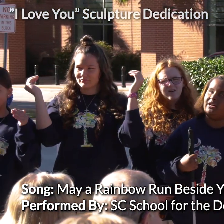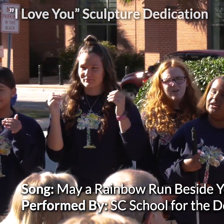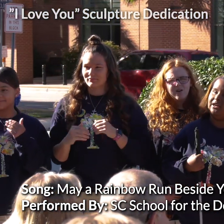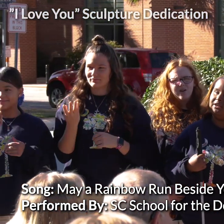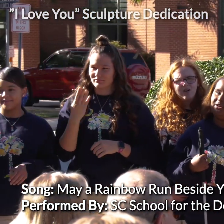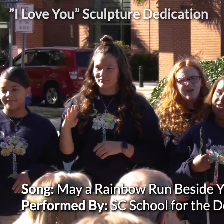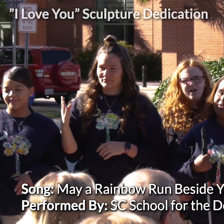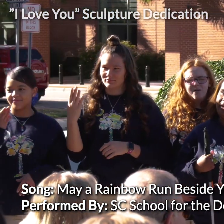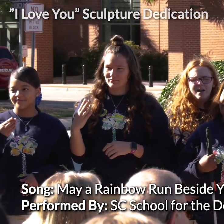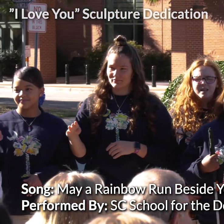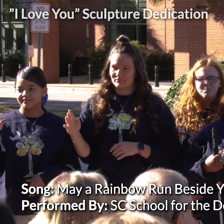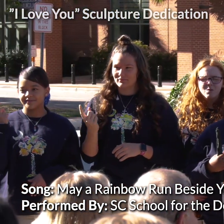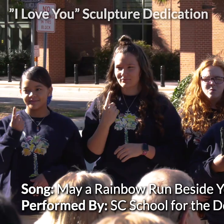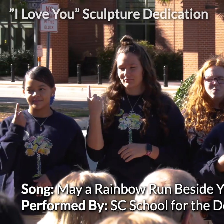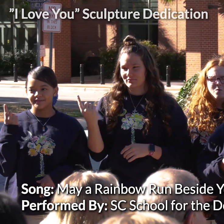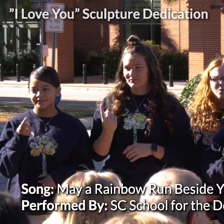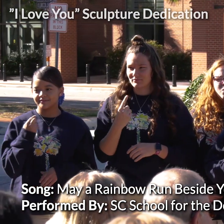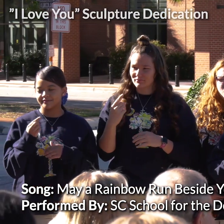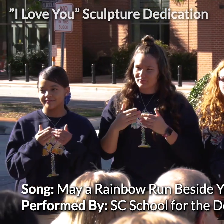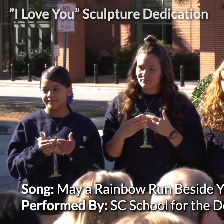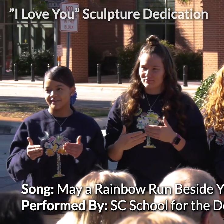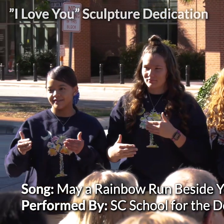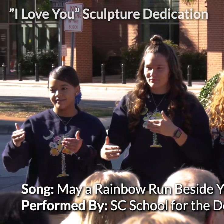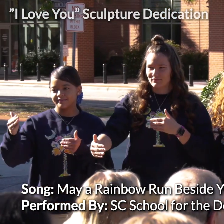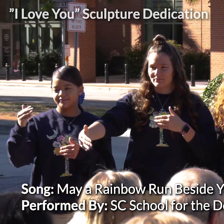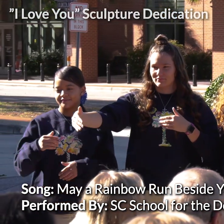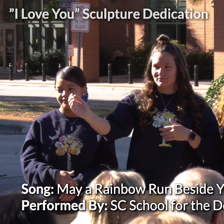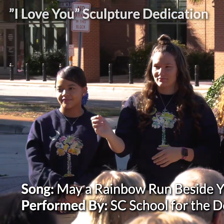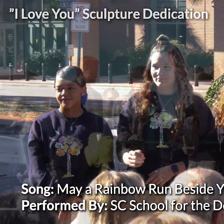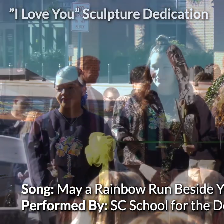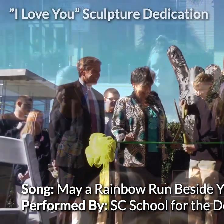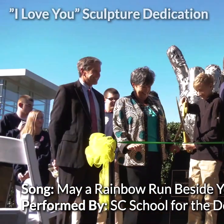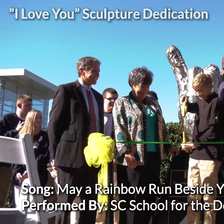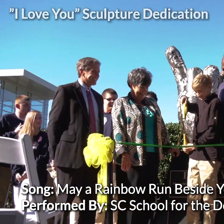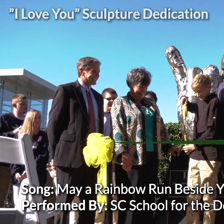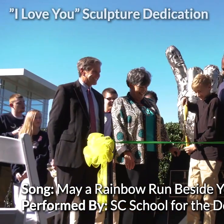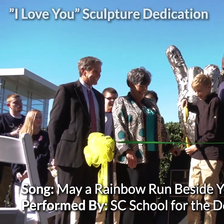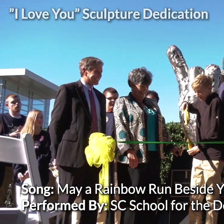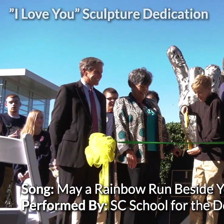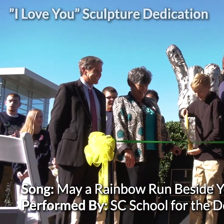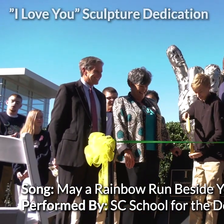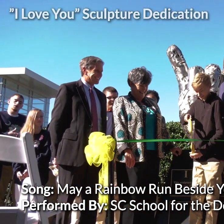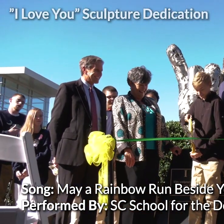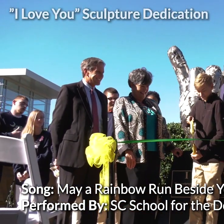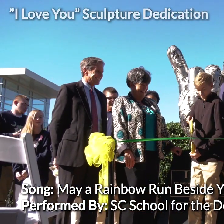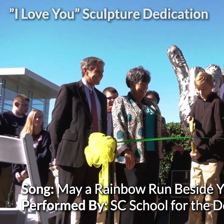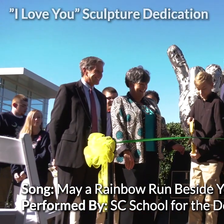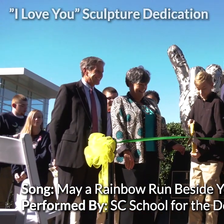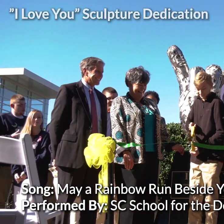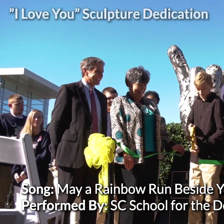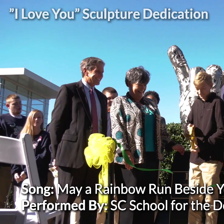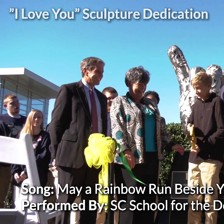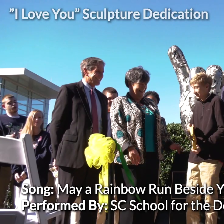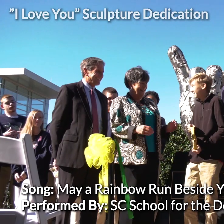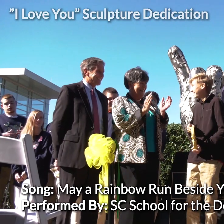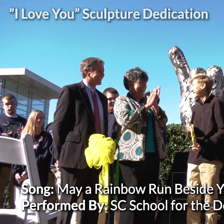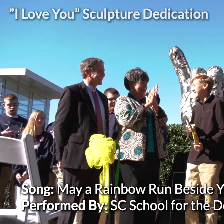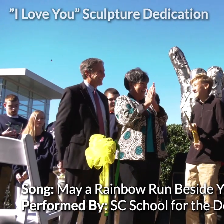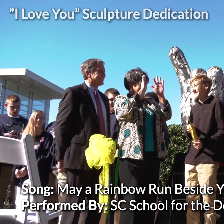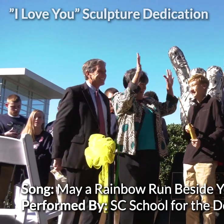always blue, and may happiness build your